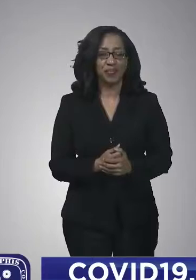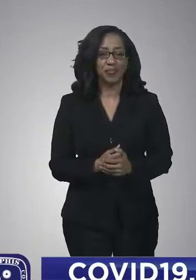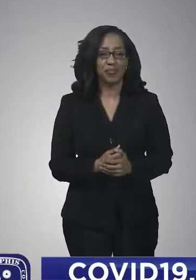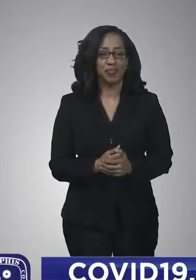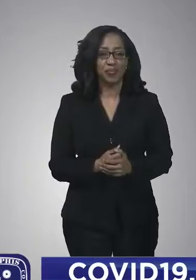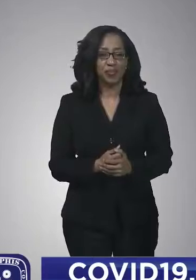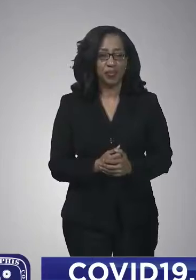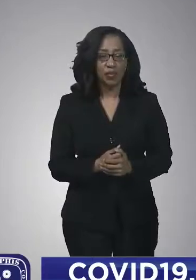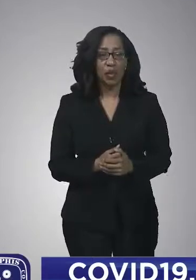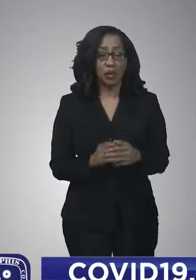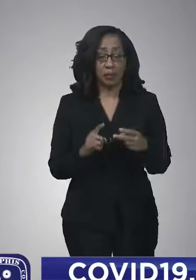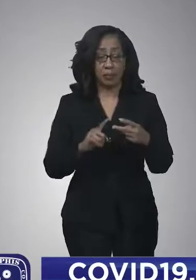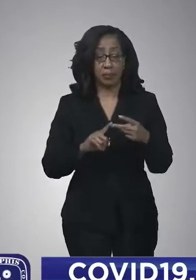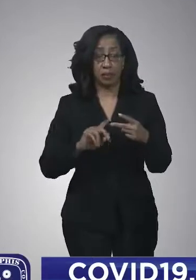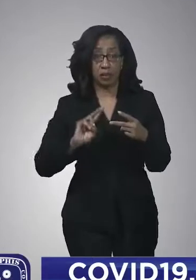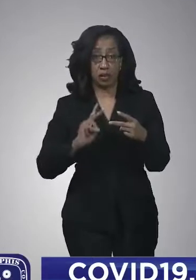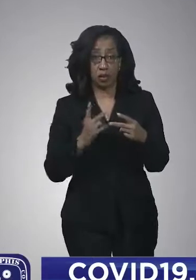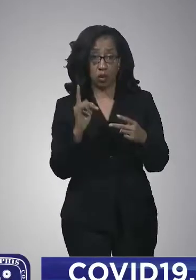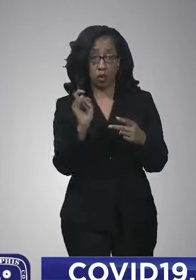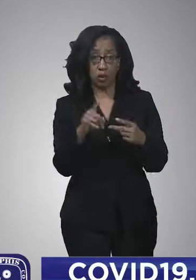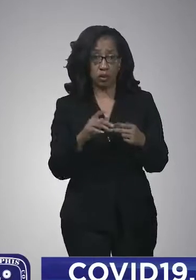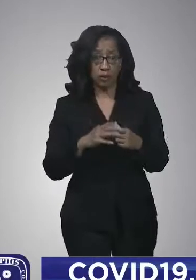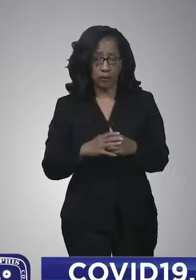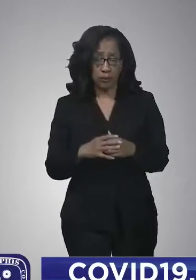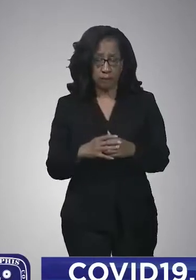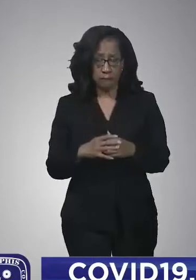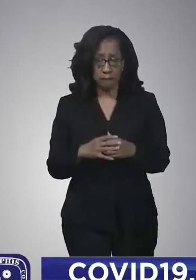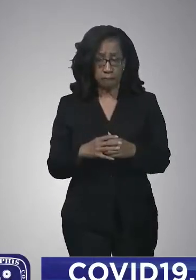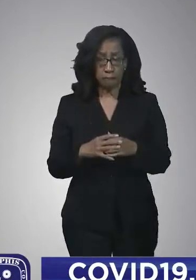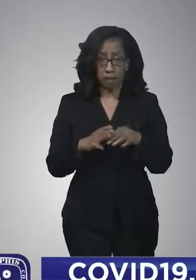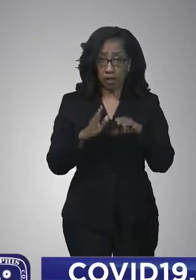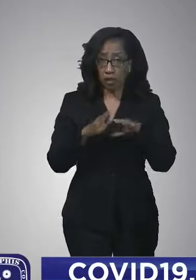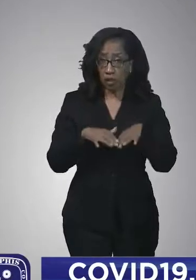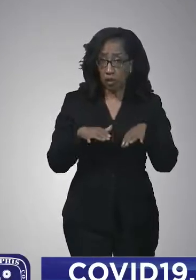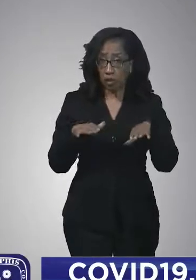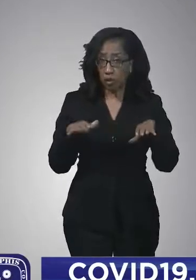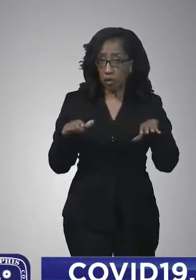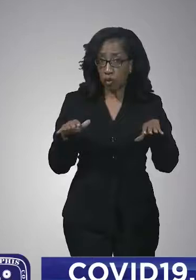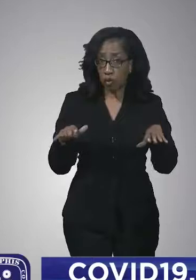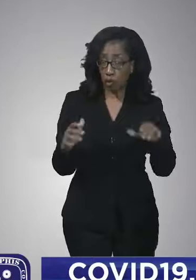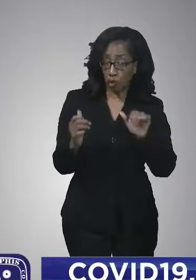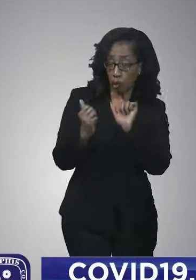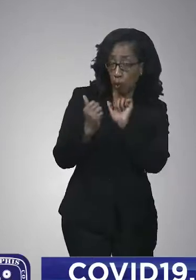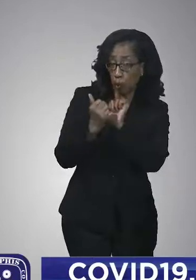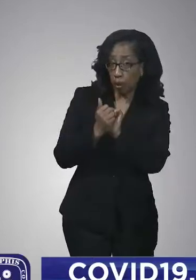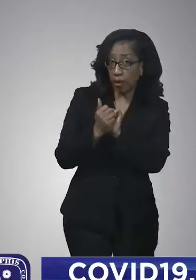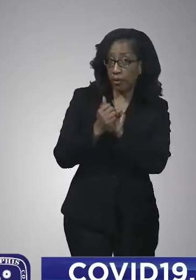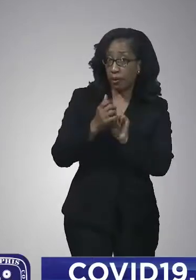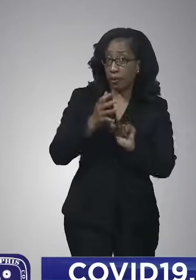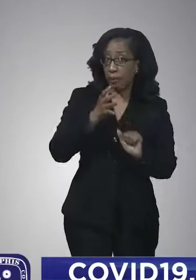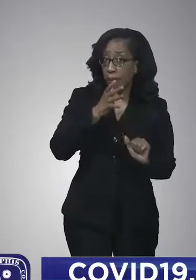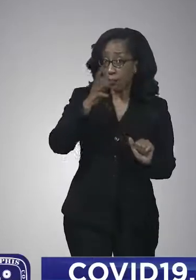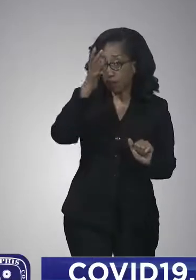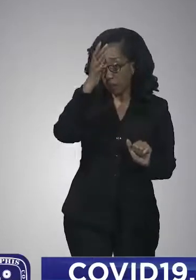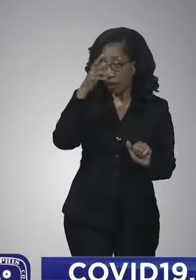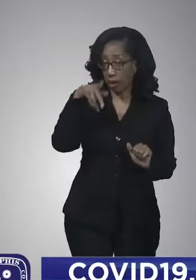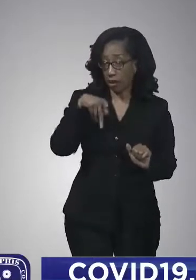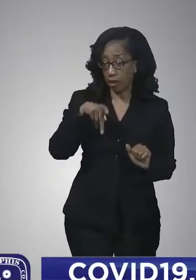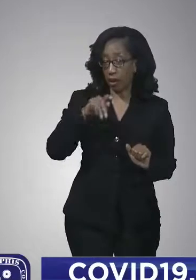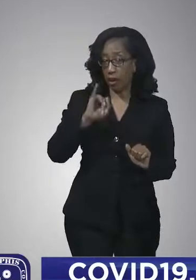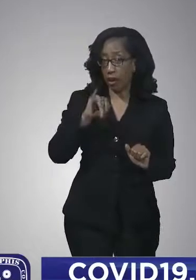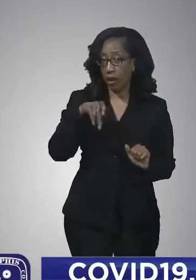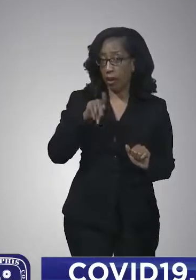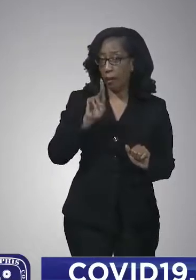And as a follow-up, Dr. Taylor, are we thinking it's going to be children going with their parents in the Pipkin building? Has there been thoughts